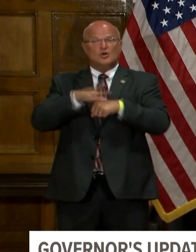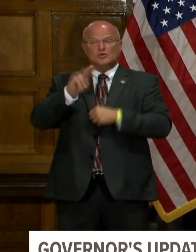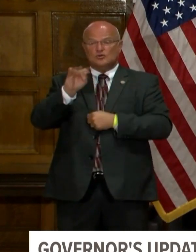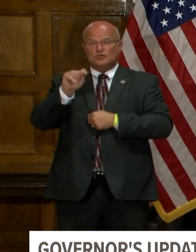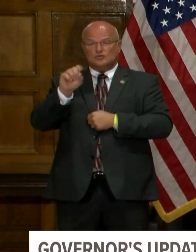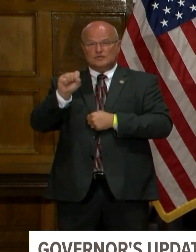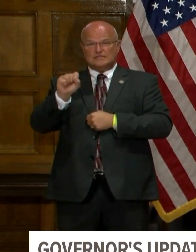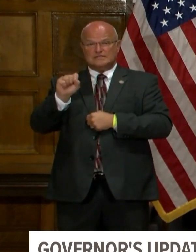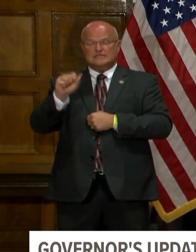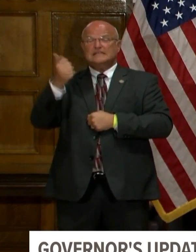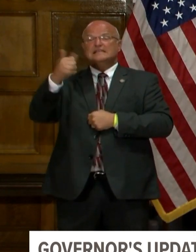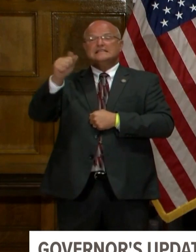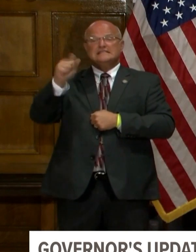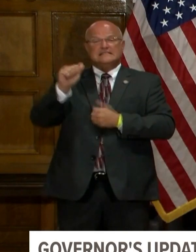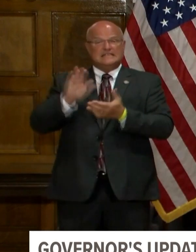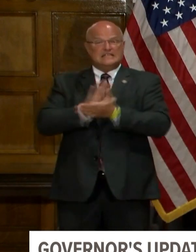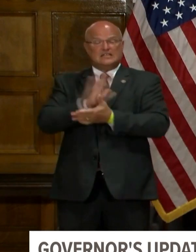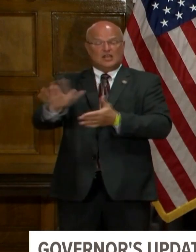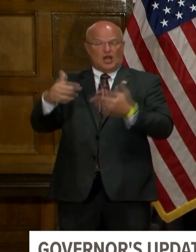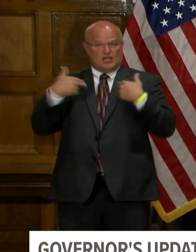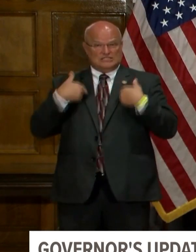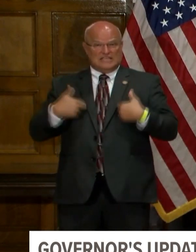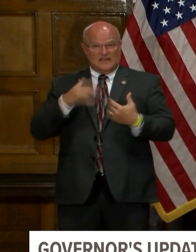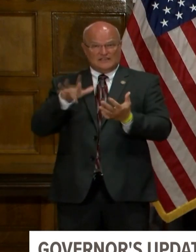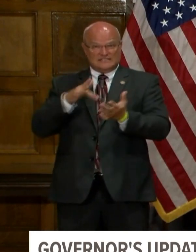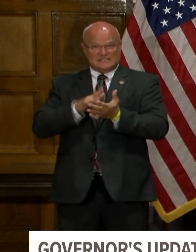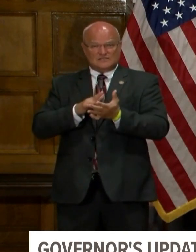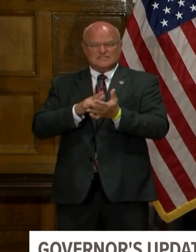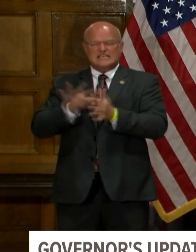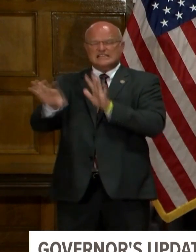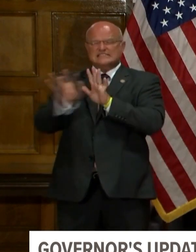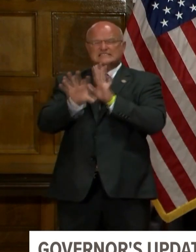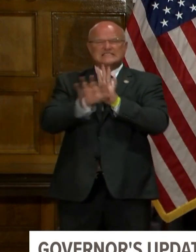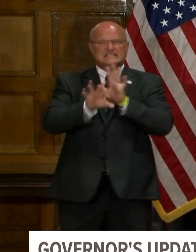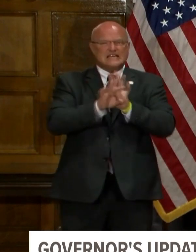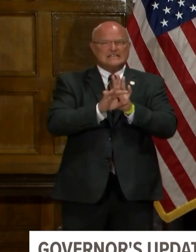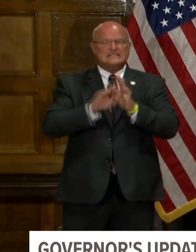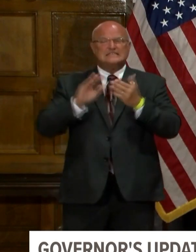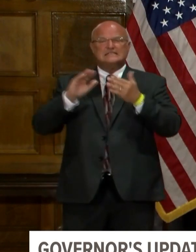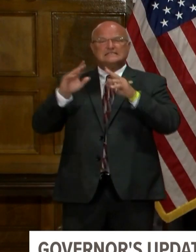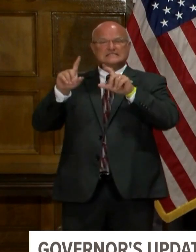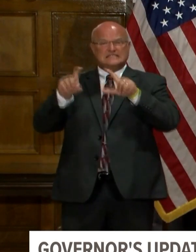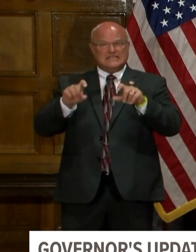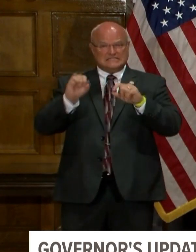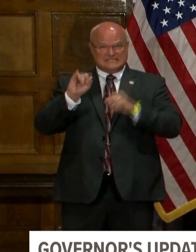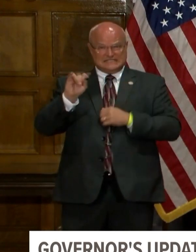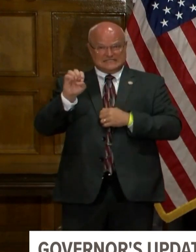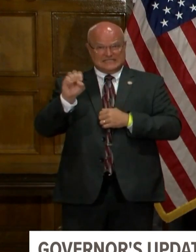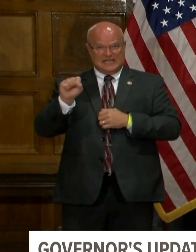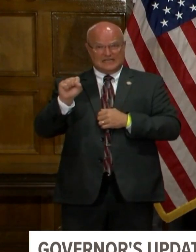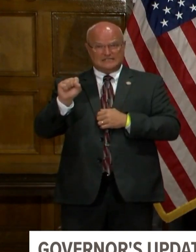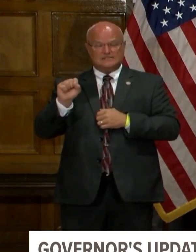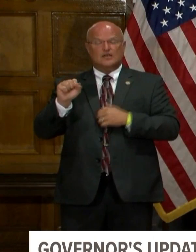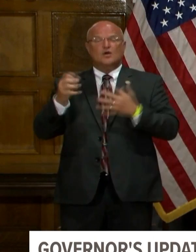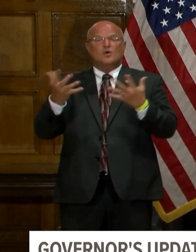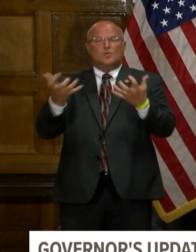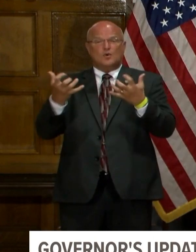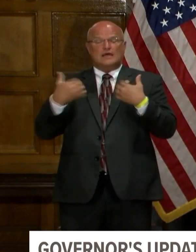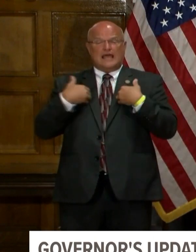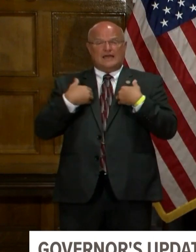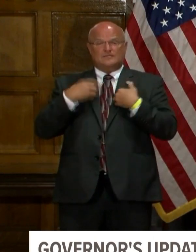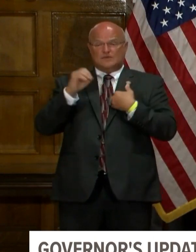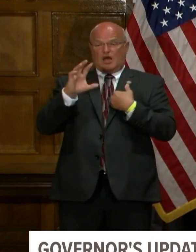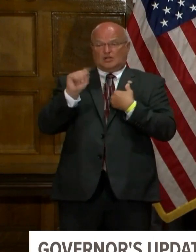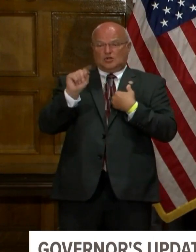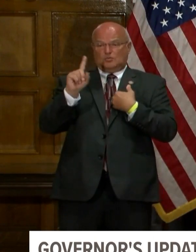10 college health centers, and selected community testing sites. And our goal is to have these available October through the end of the